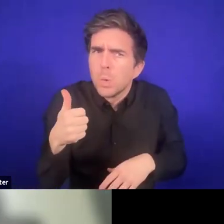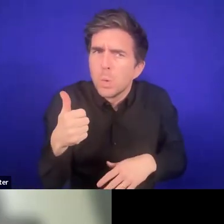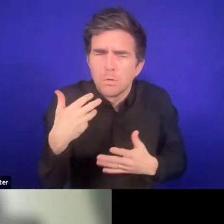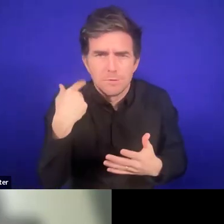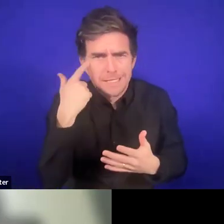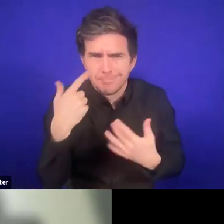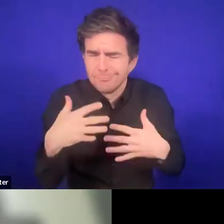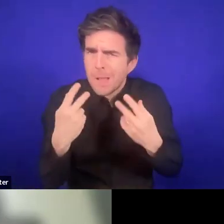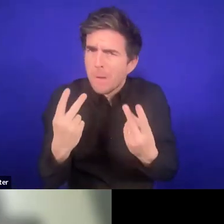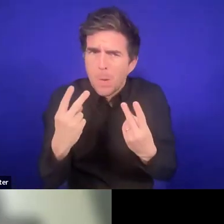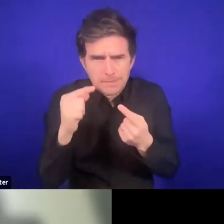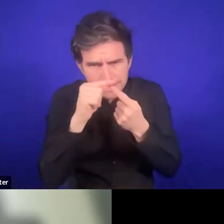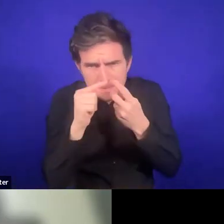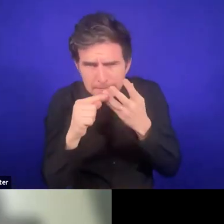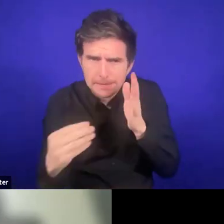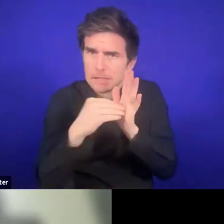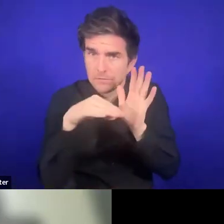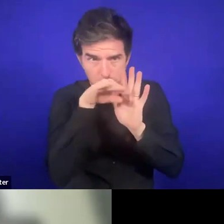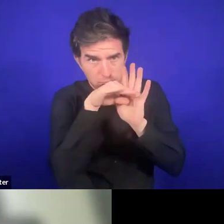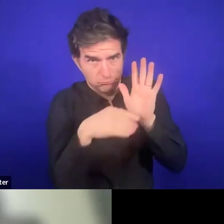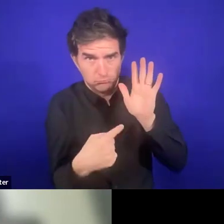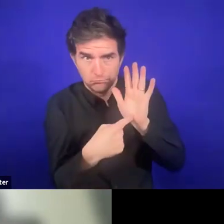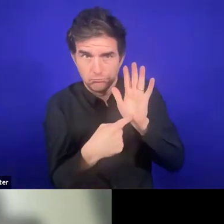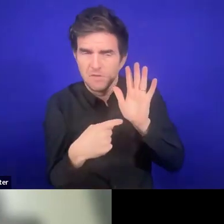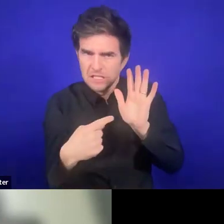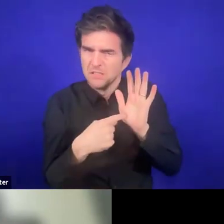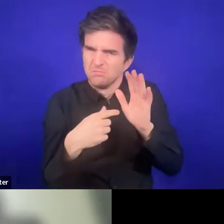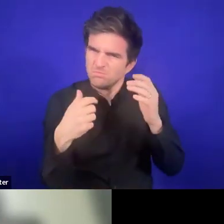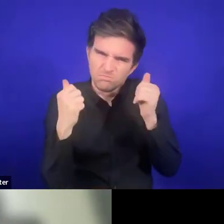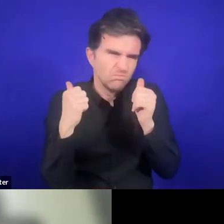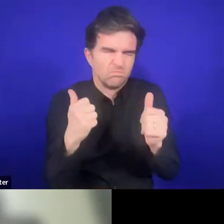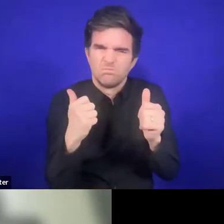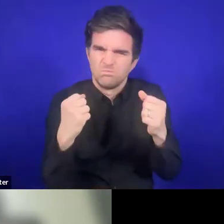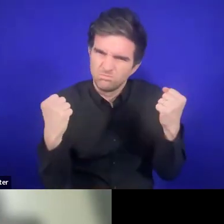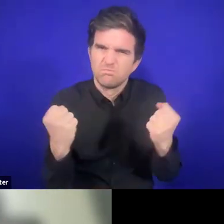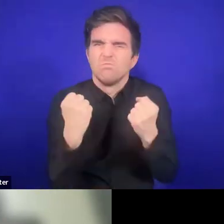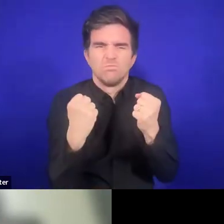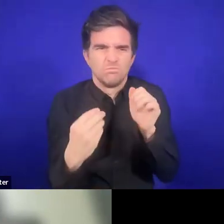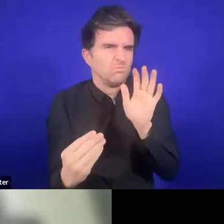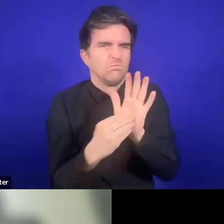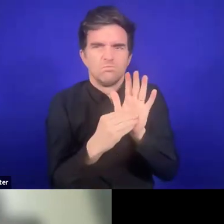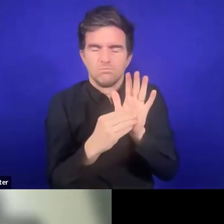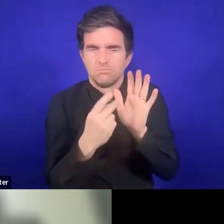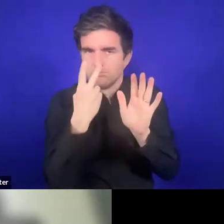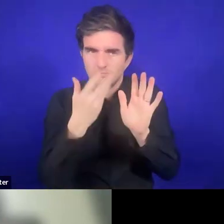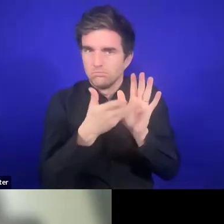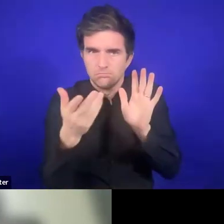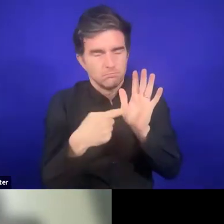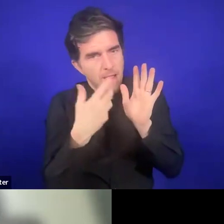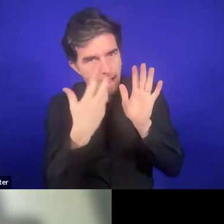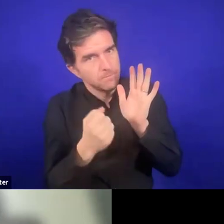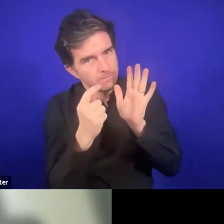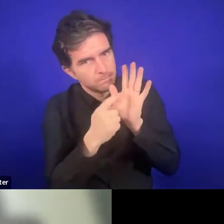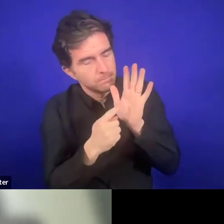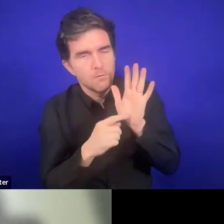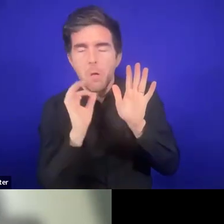striking inclusive features of MG Narega. And it is available, like I said, across the